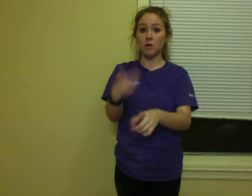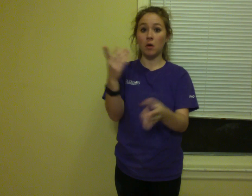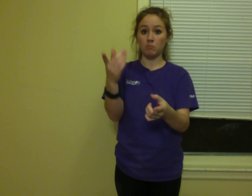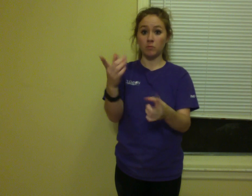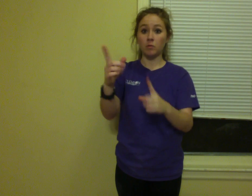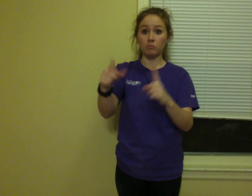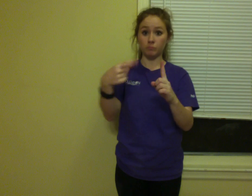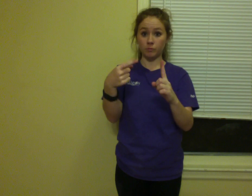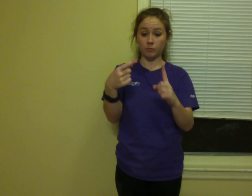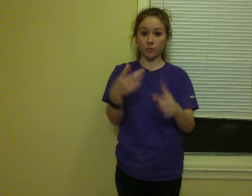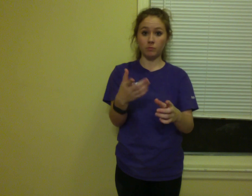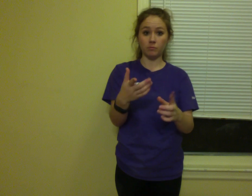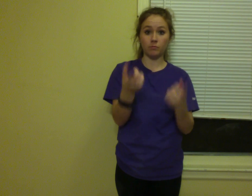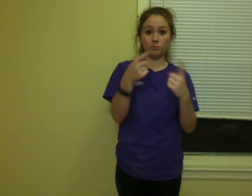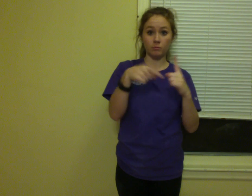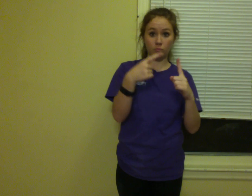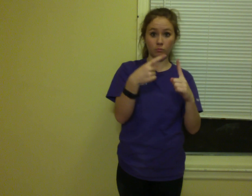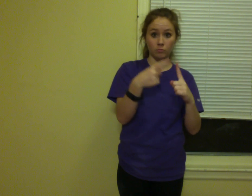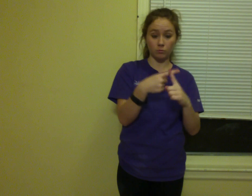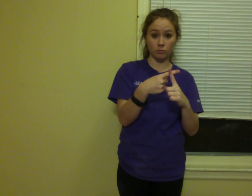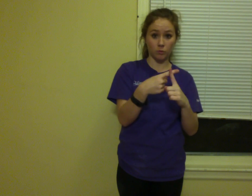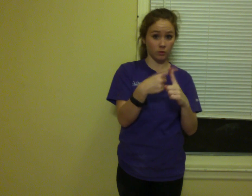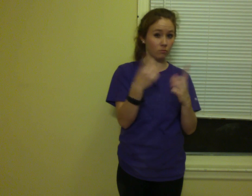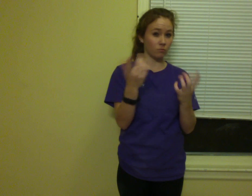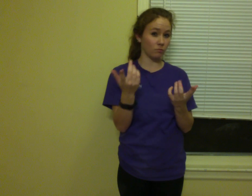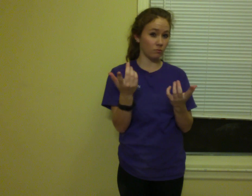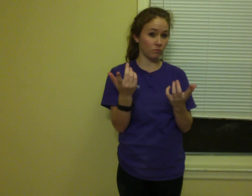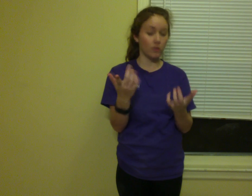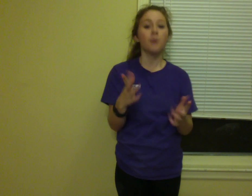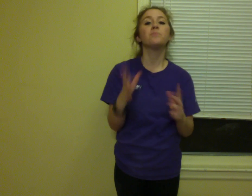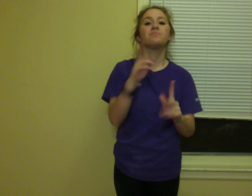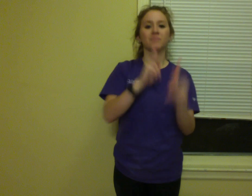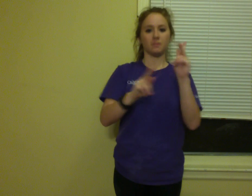And if they can vote without interference or pressure from anybody.